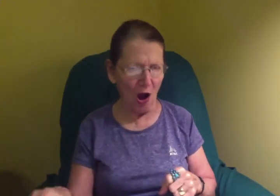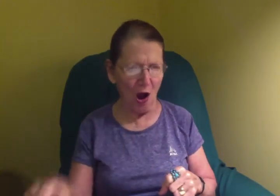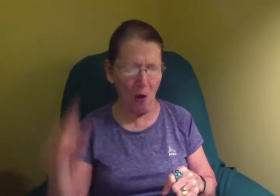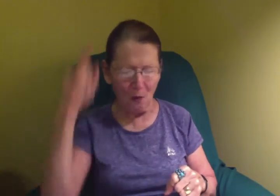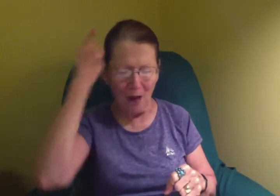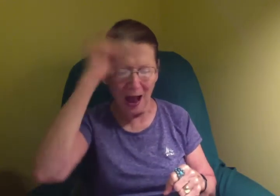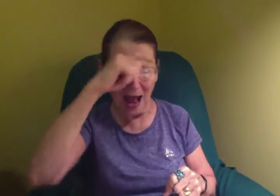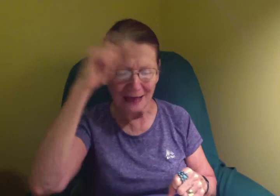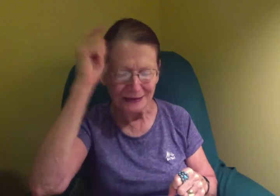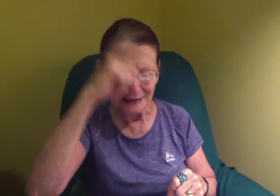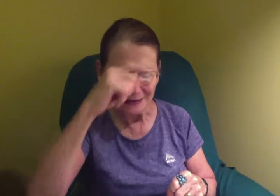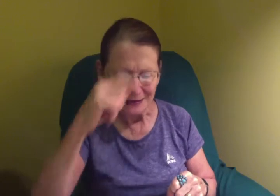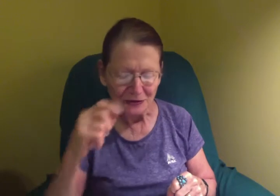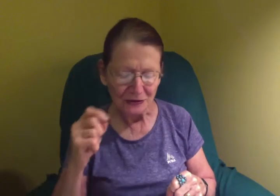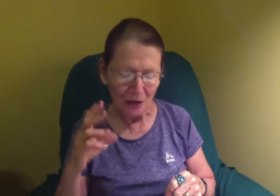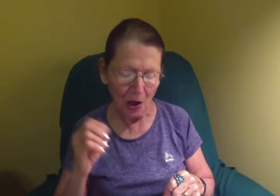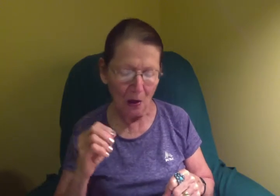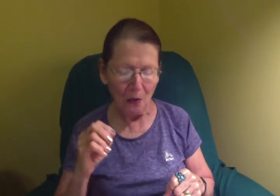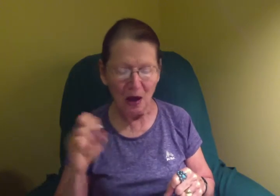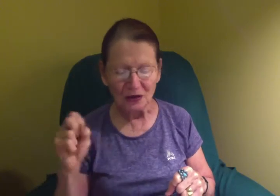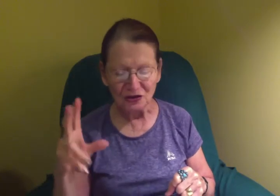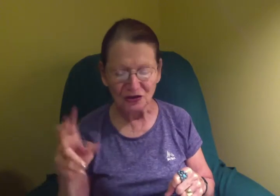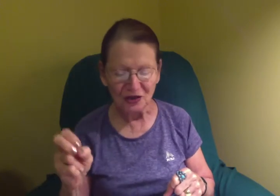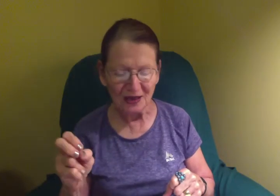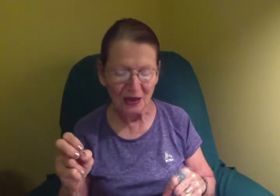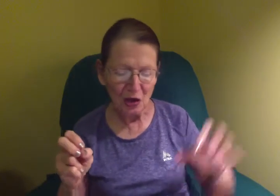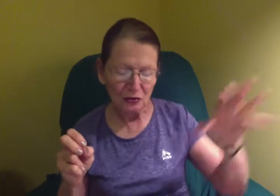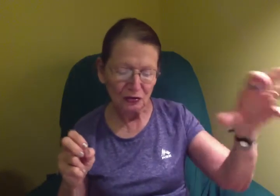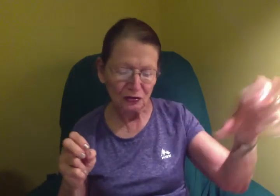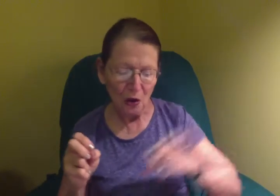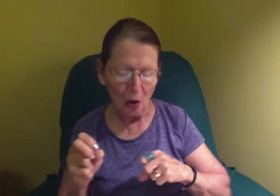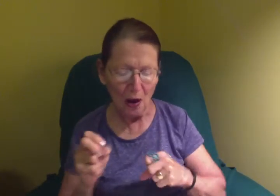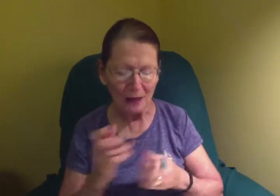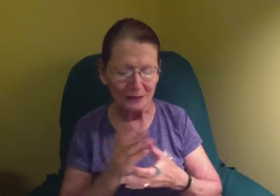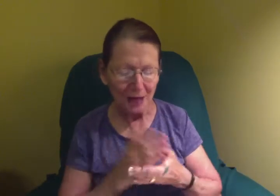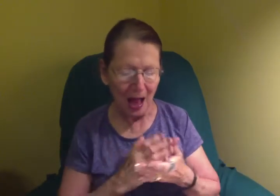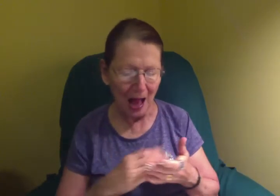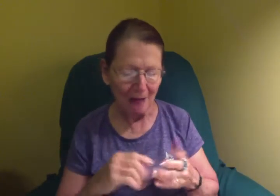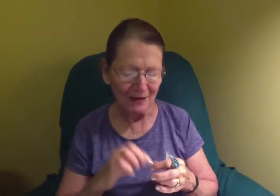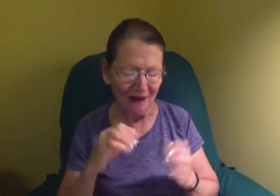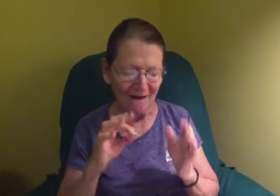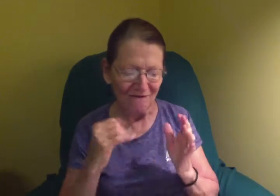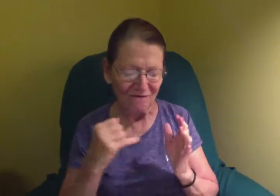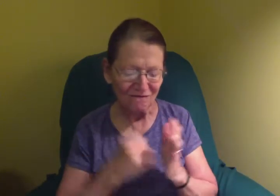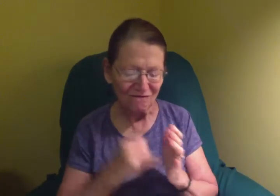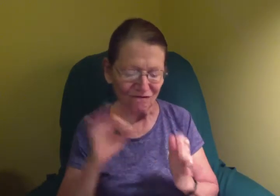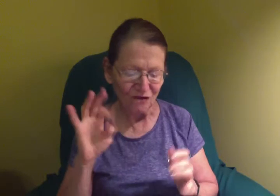part of the job that I have to